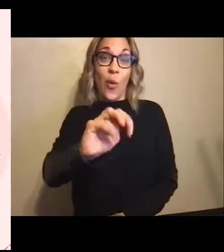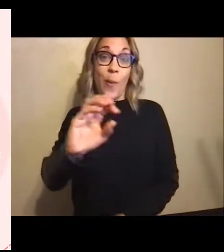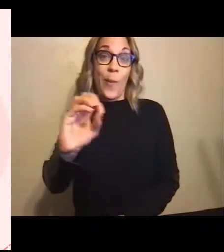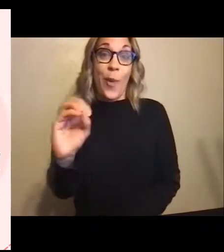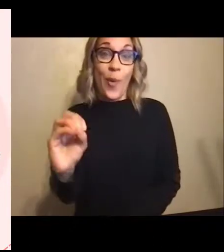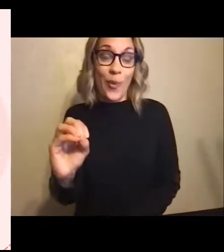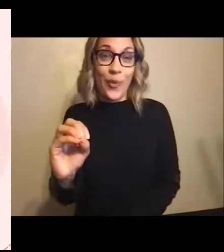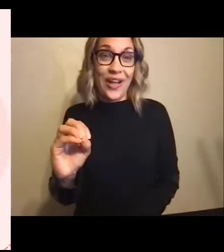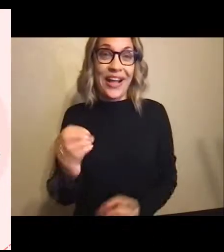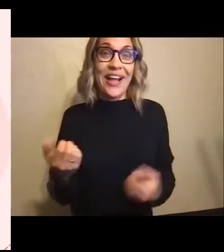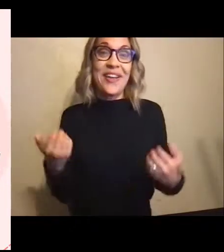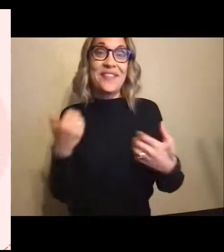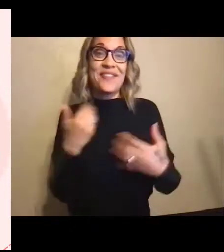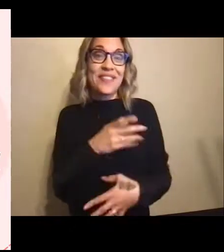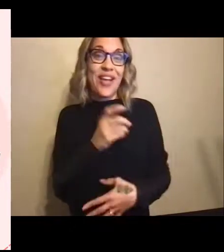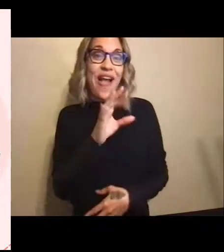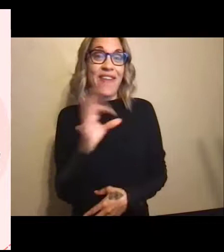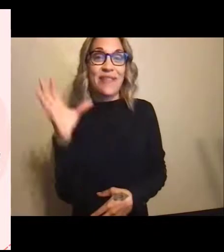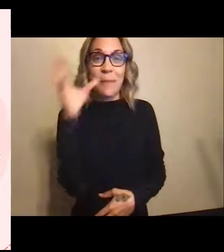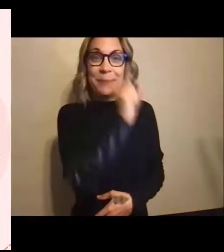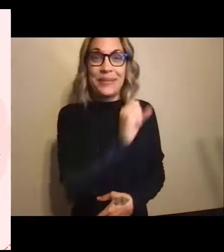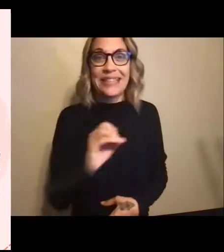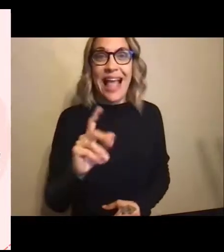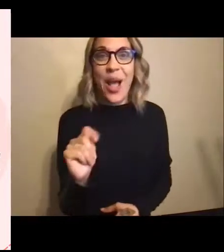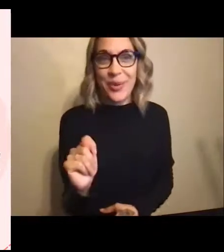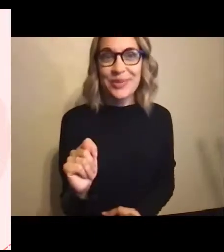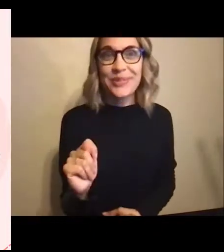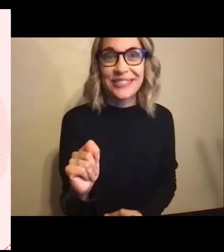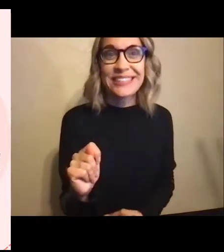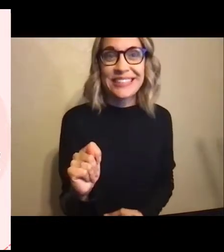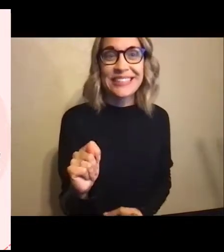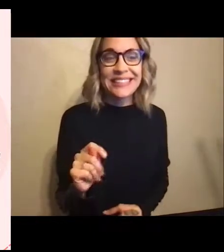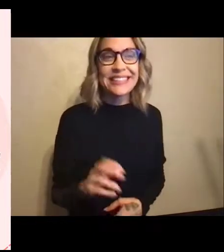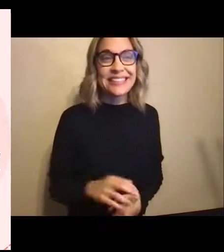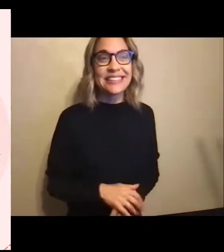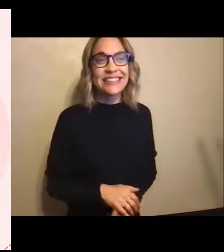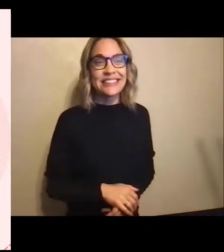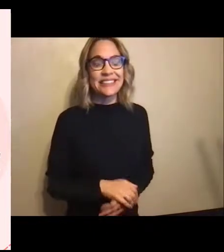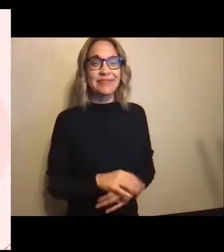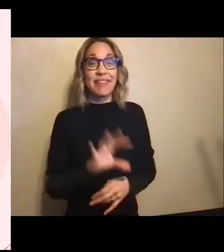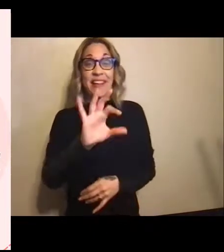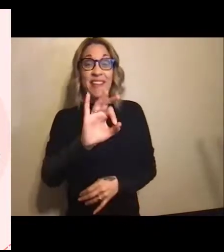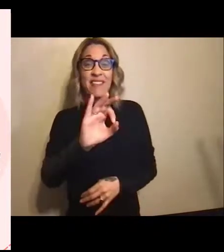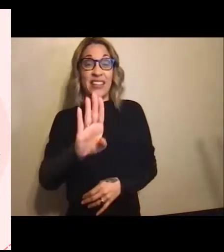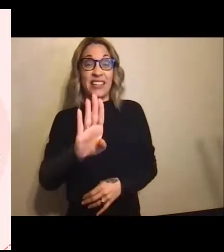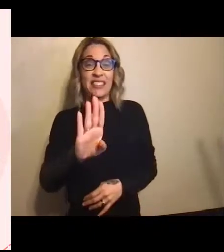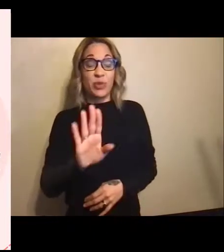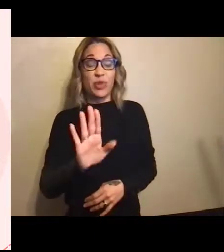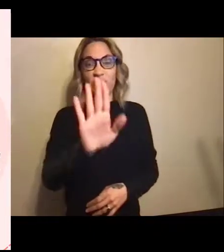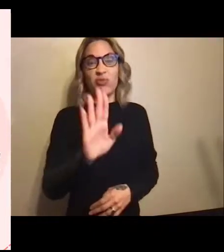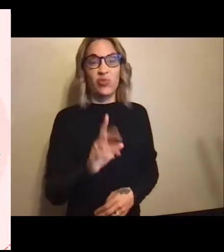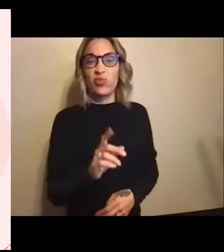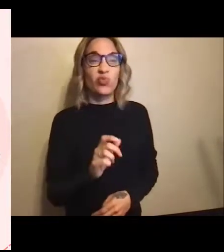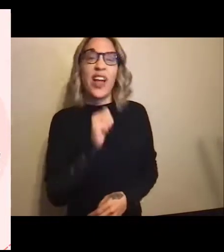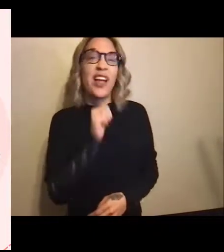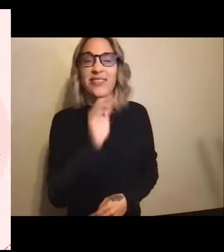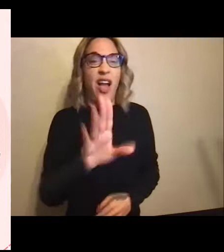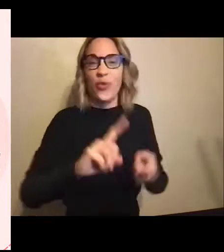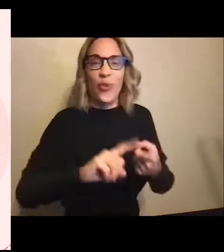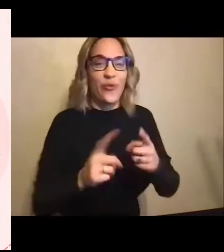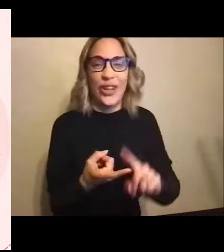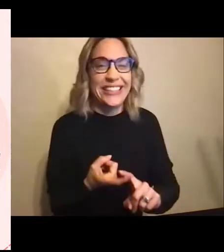I call FOMO, which is fear of missing out. It's okay to say